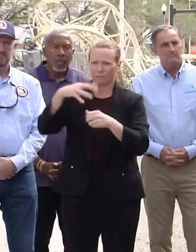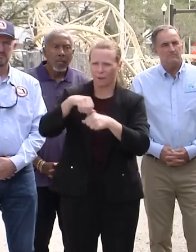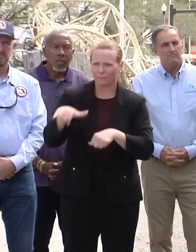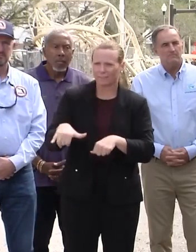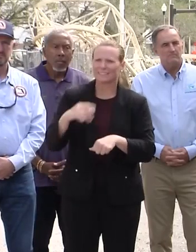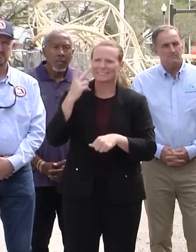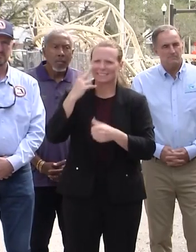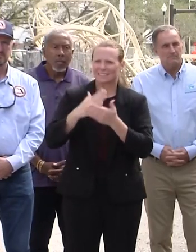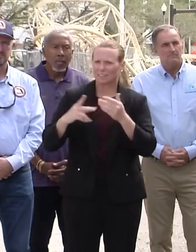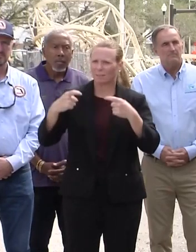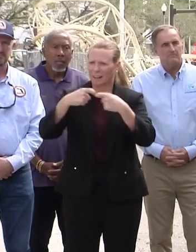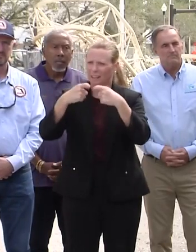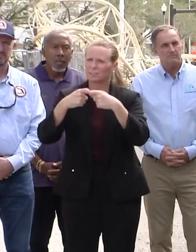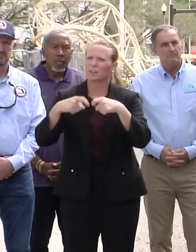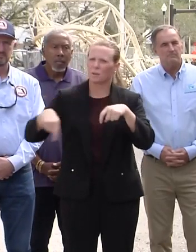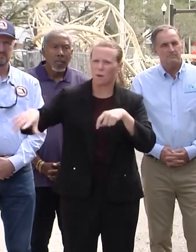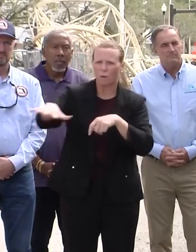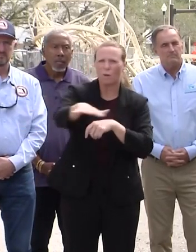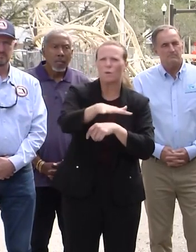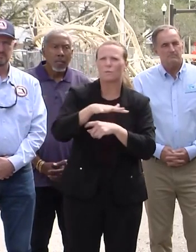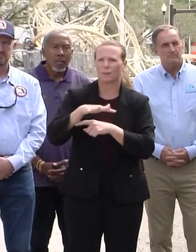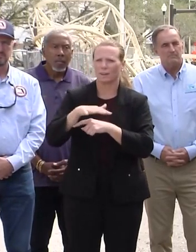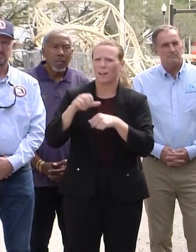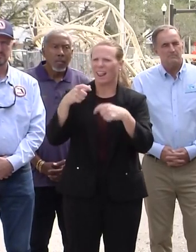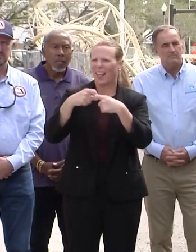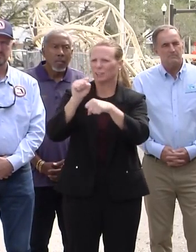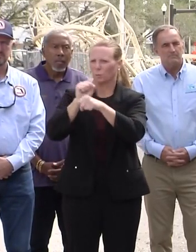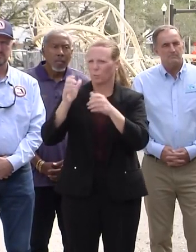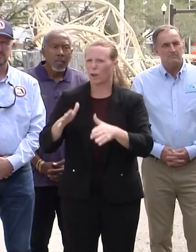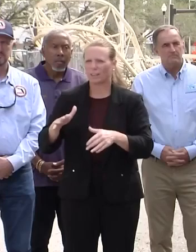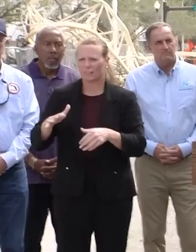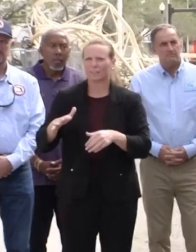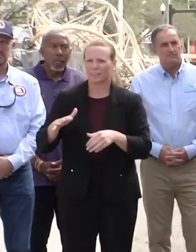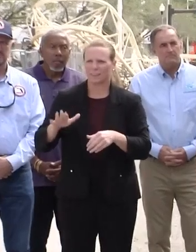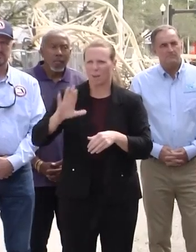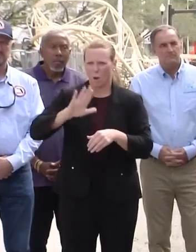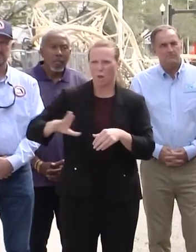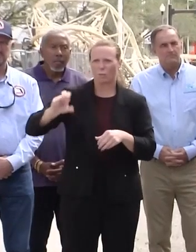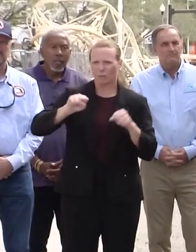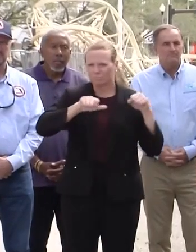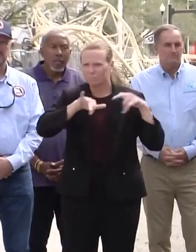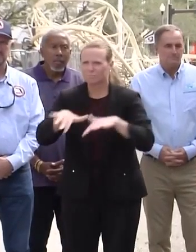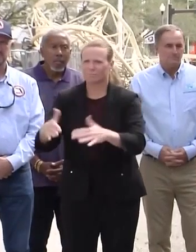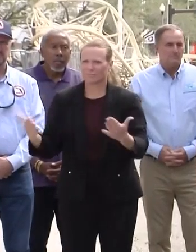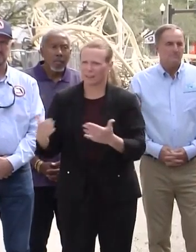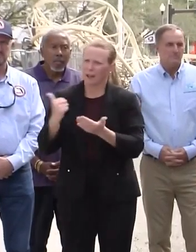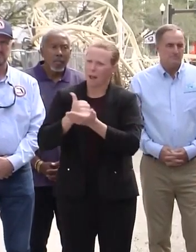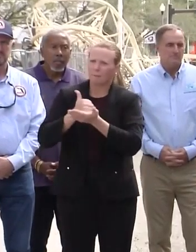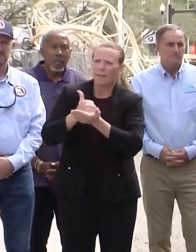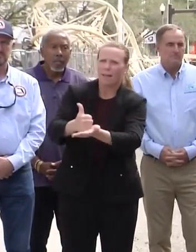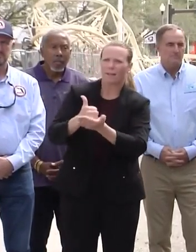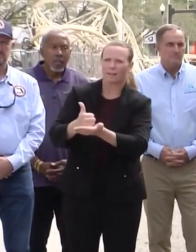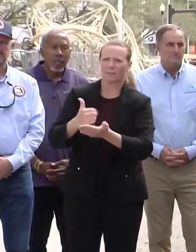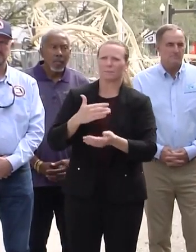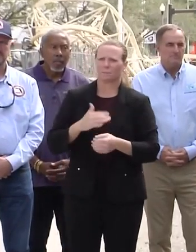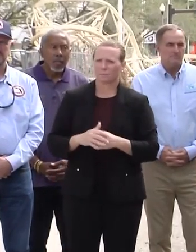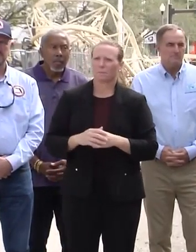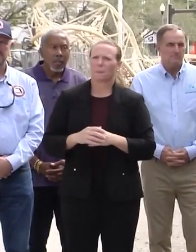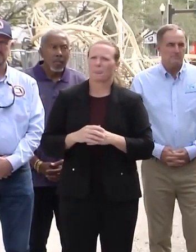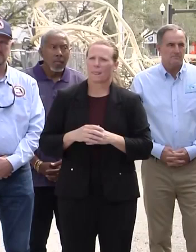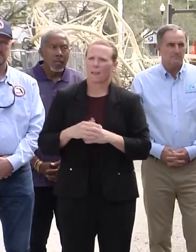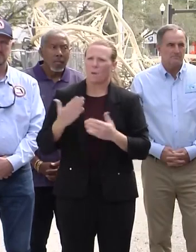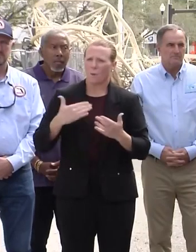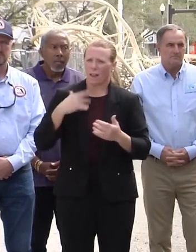of these linemen from all over the continental United States that have come here to be able to help. And my sense is, with what I saw